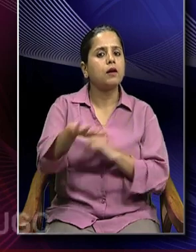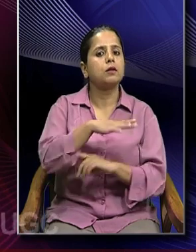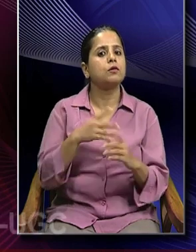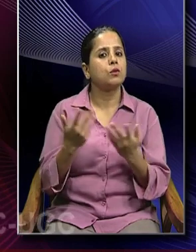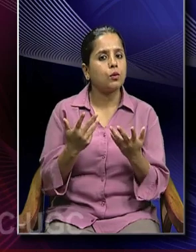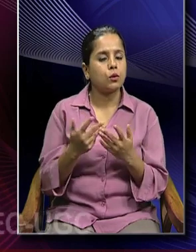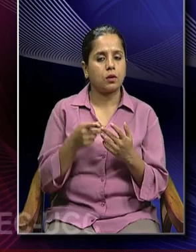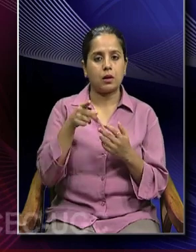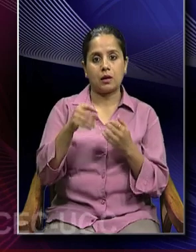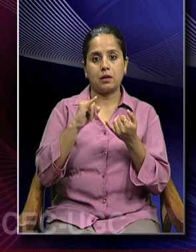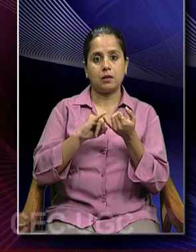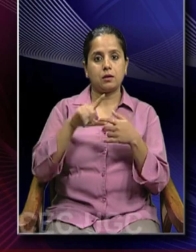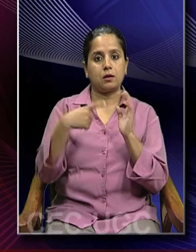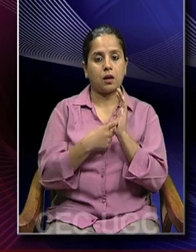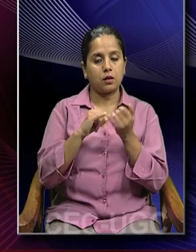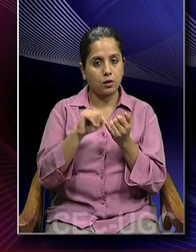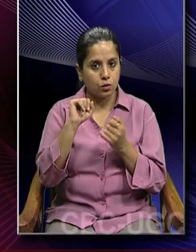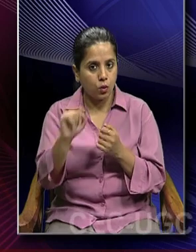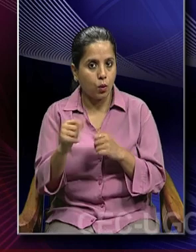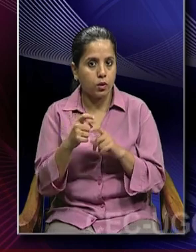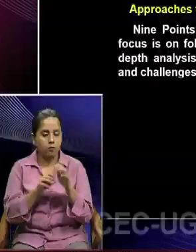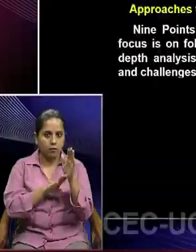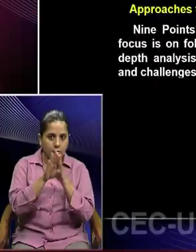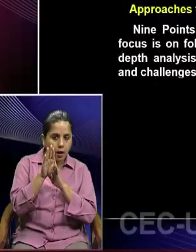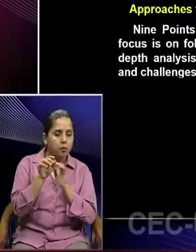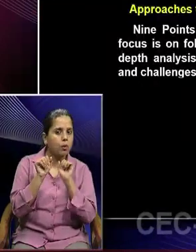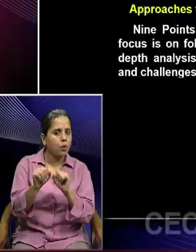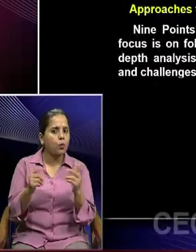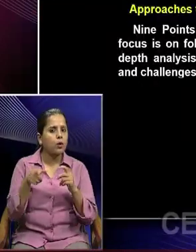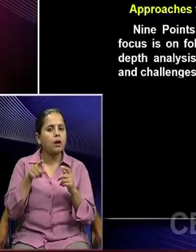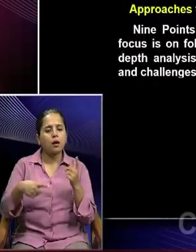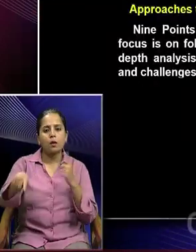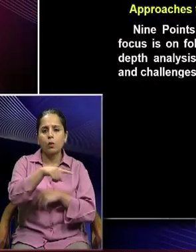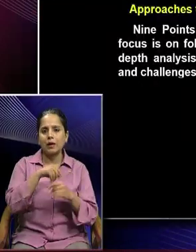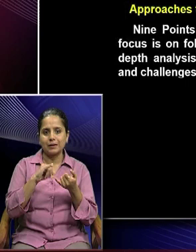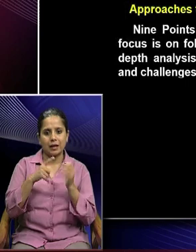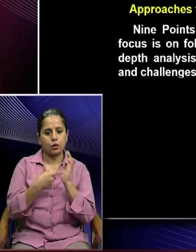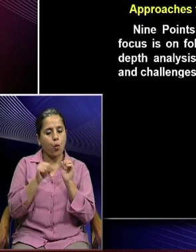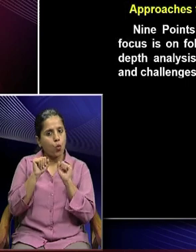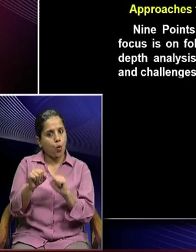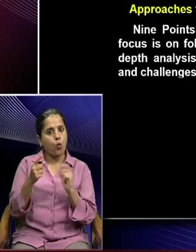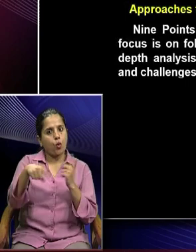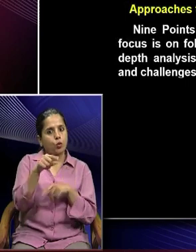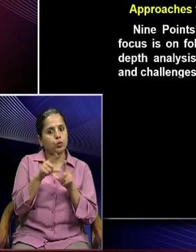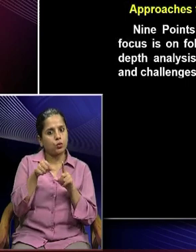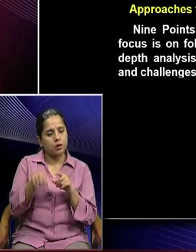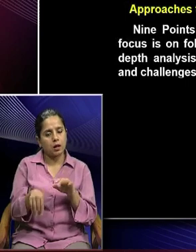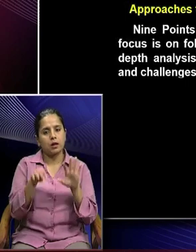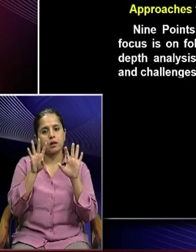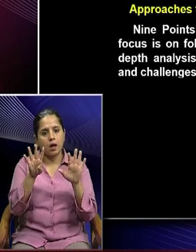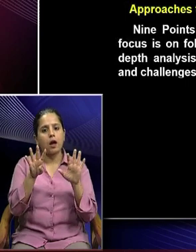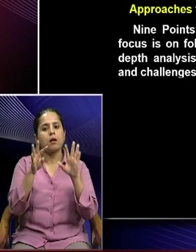that sector's development matrix? What is there into that specific sector in which you are doing this 9-point